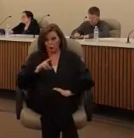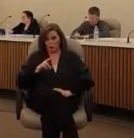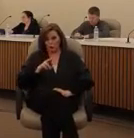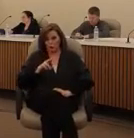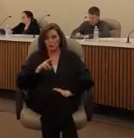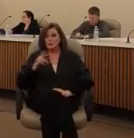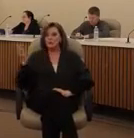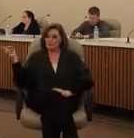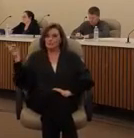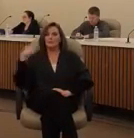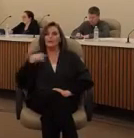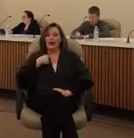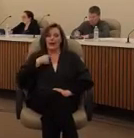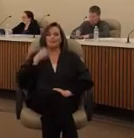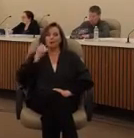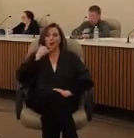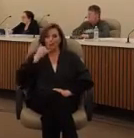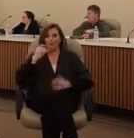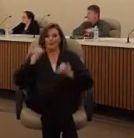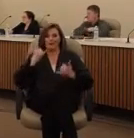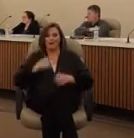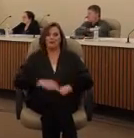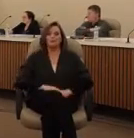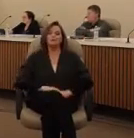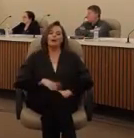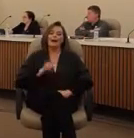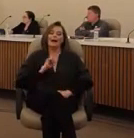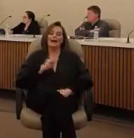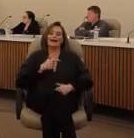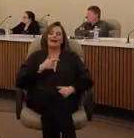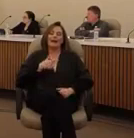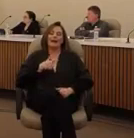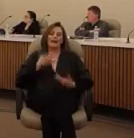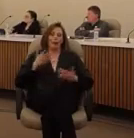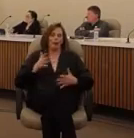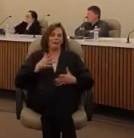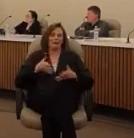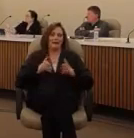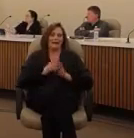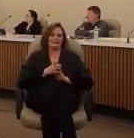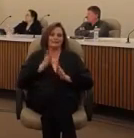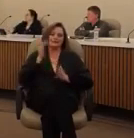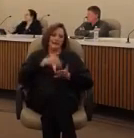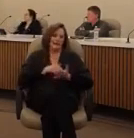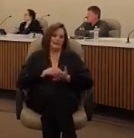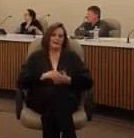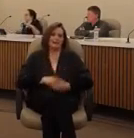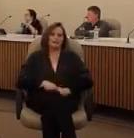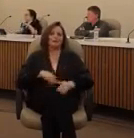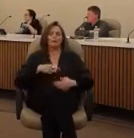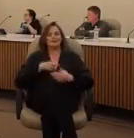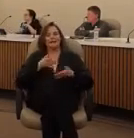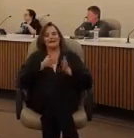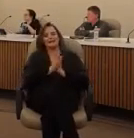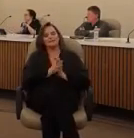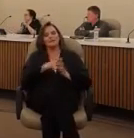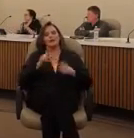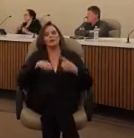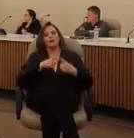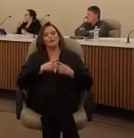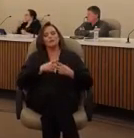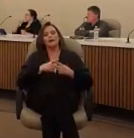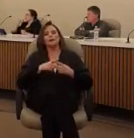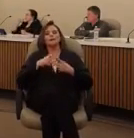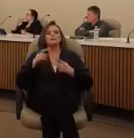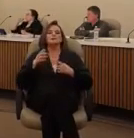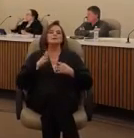great. I'm going to do that. I will point out, I did already ask them about, again, because we're in a residential neighborhood, about deliveries and that type of